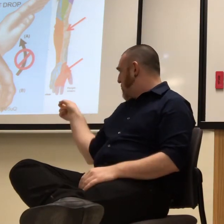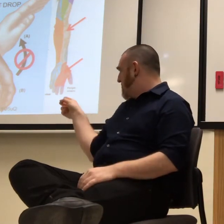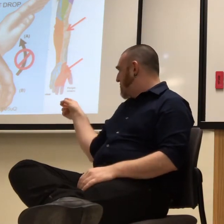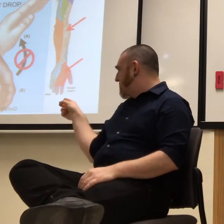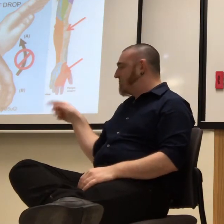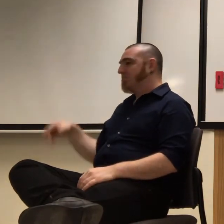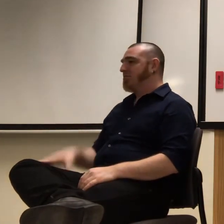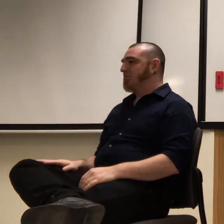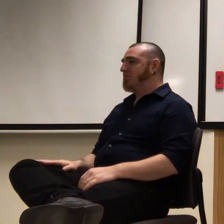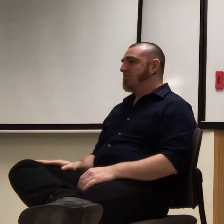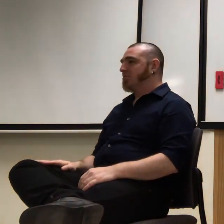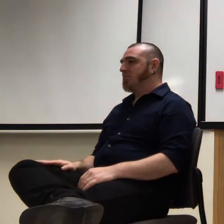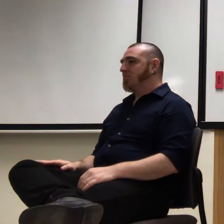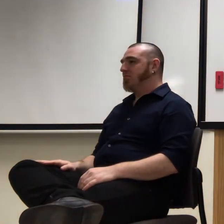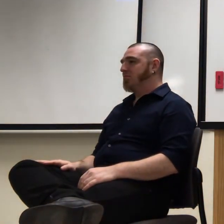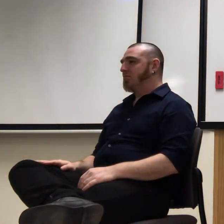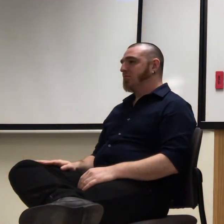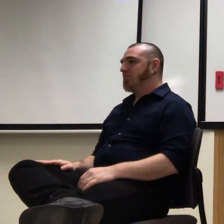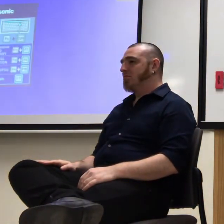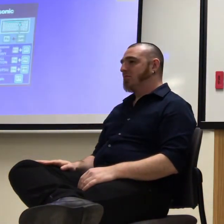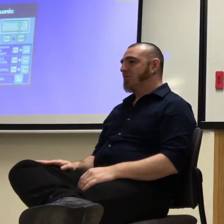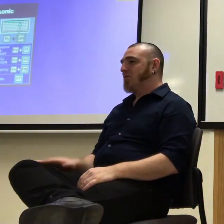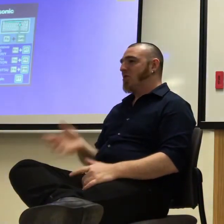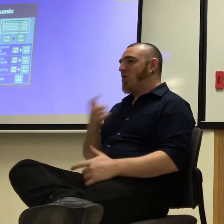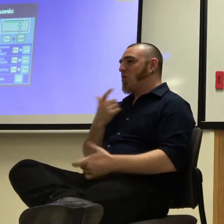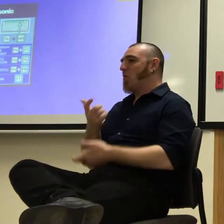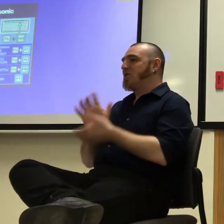Now let me cue it up.